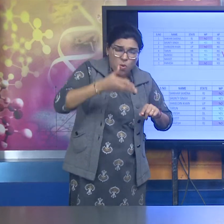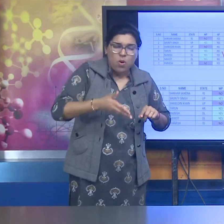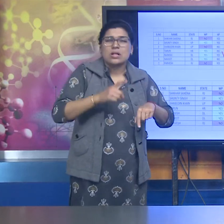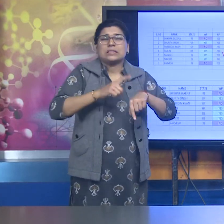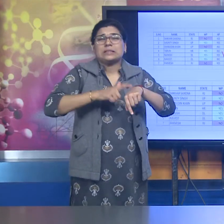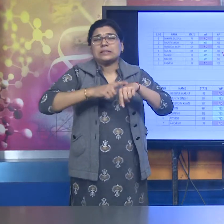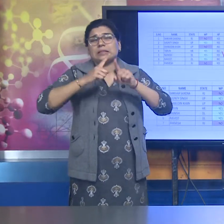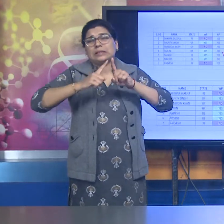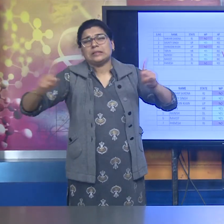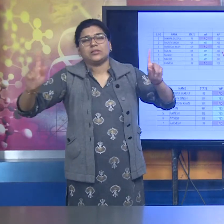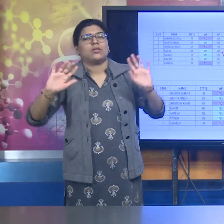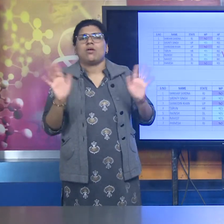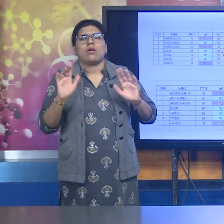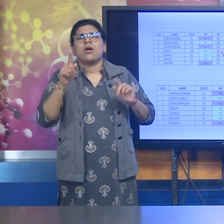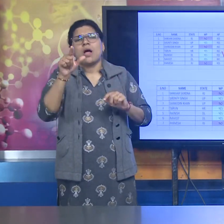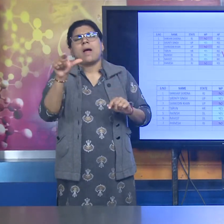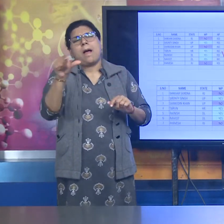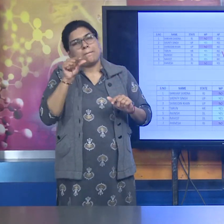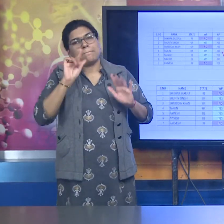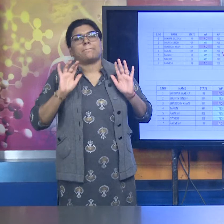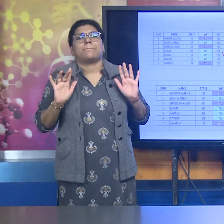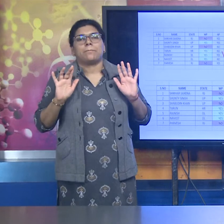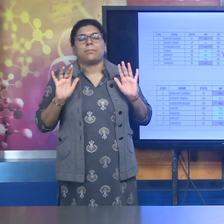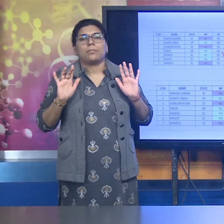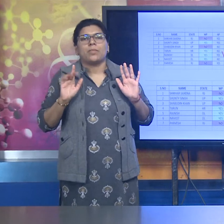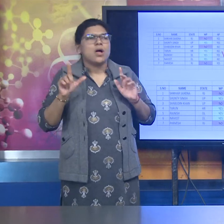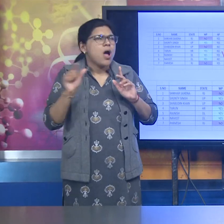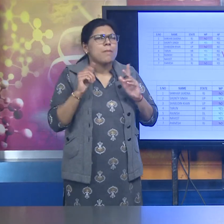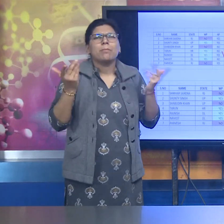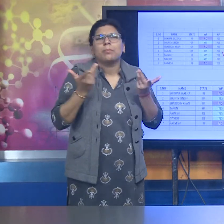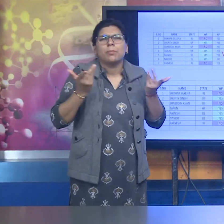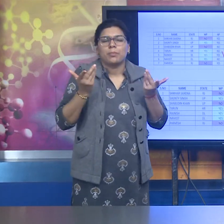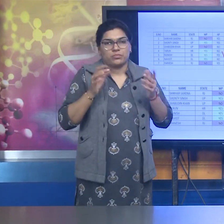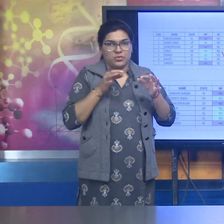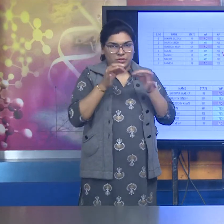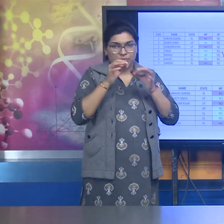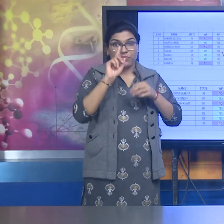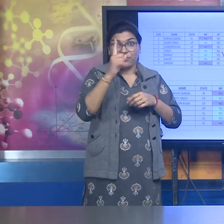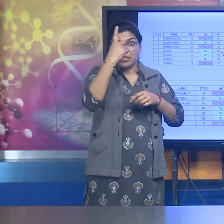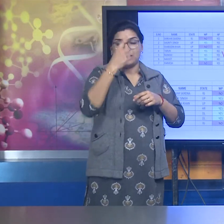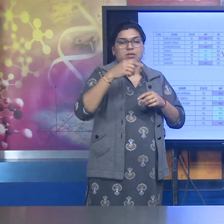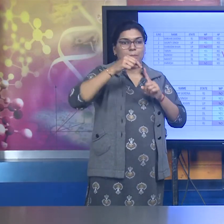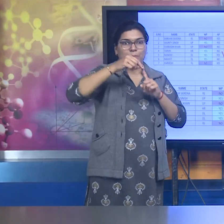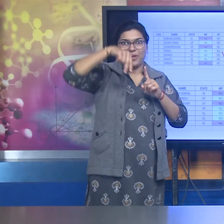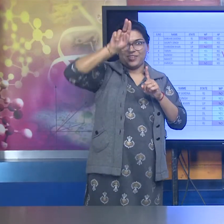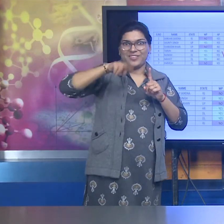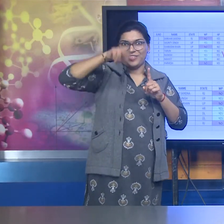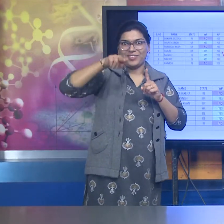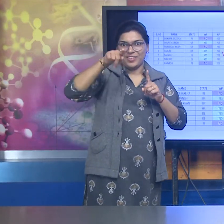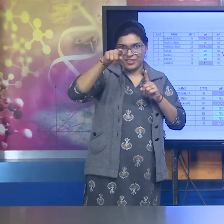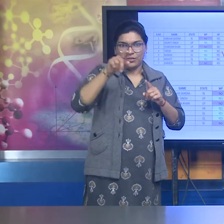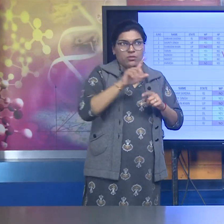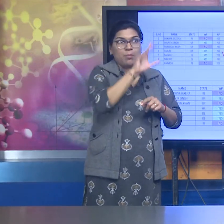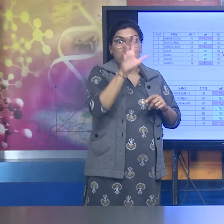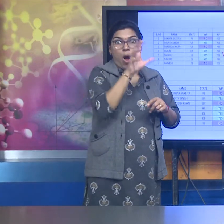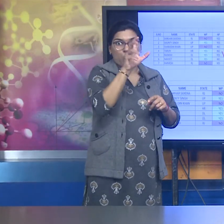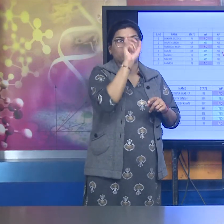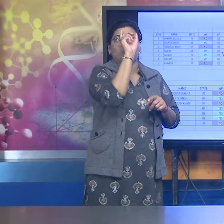If it will have same colors for yes or no, it will be difficult to identify what is yes and what